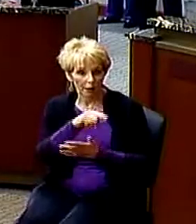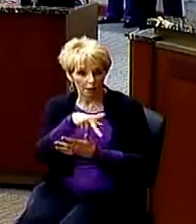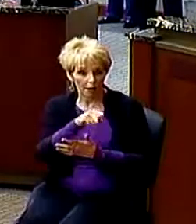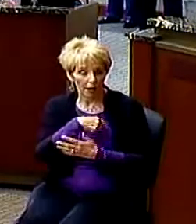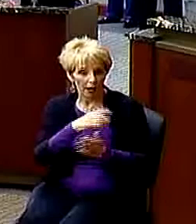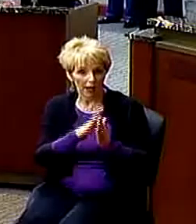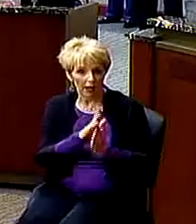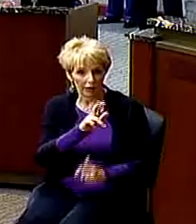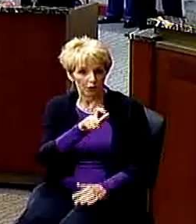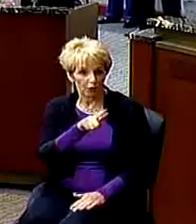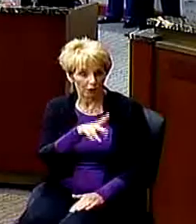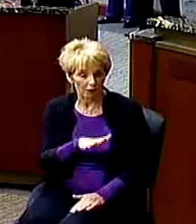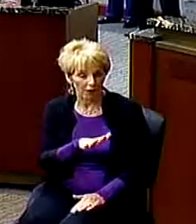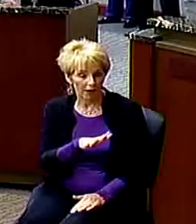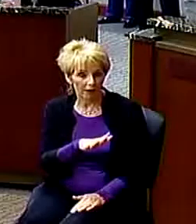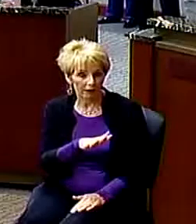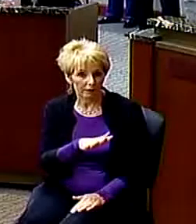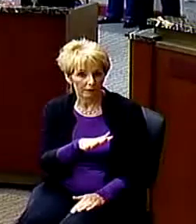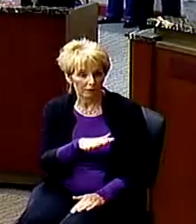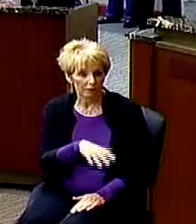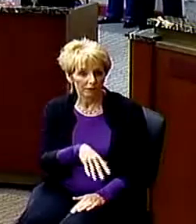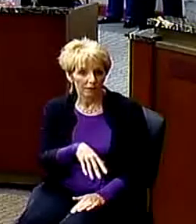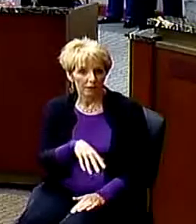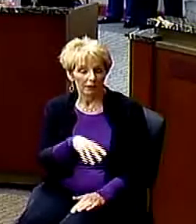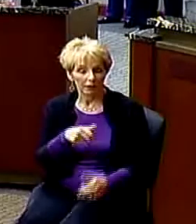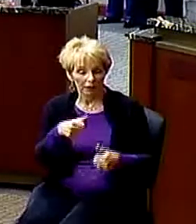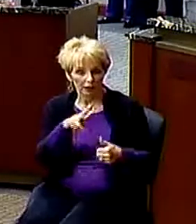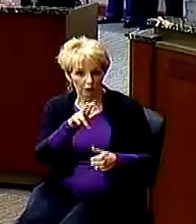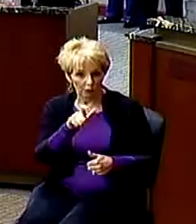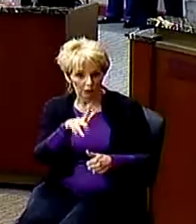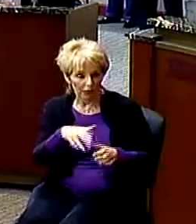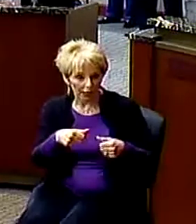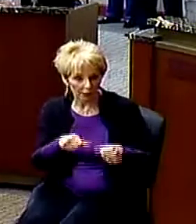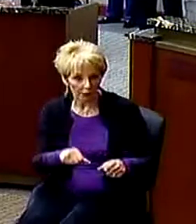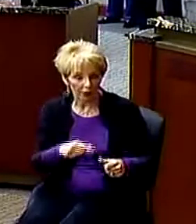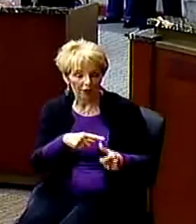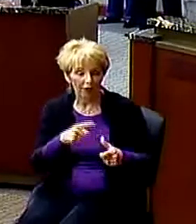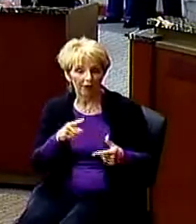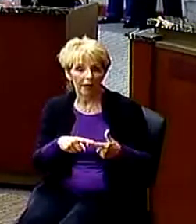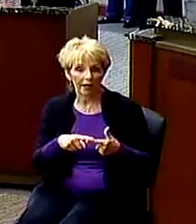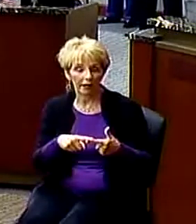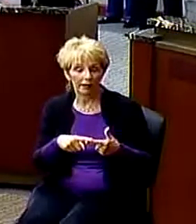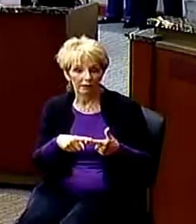ask $325 and a $325 deposit, and then they have,